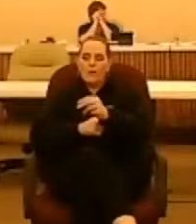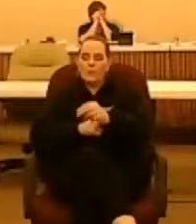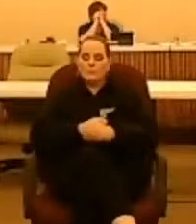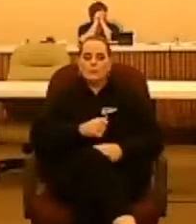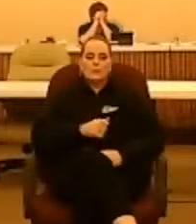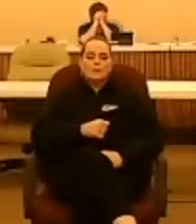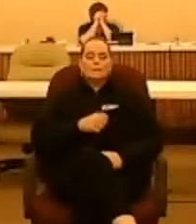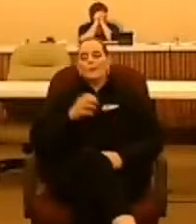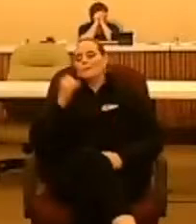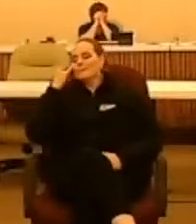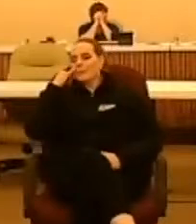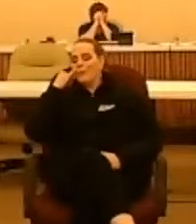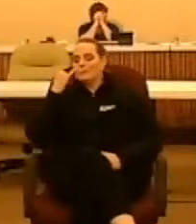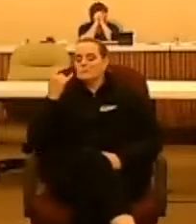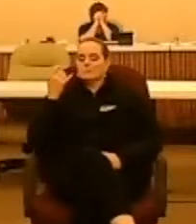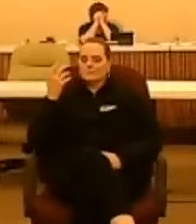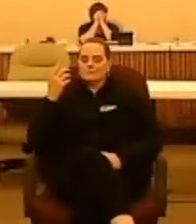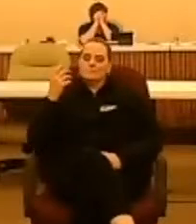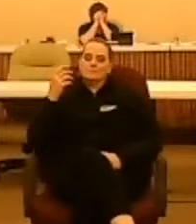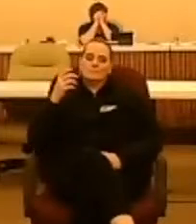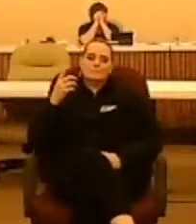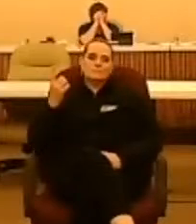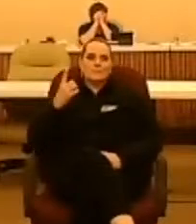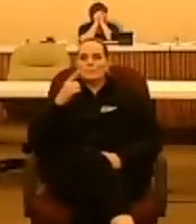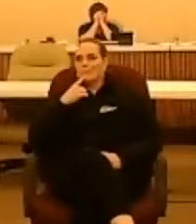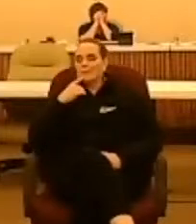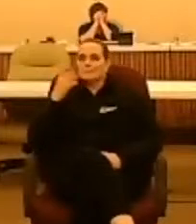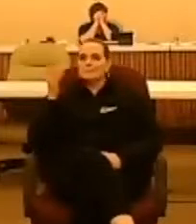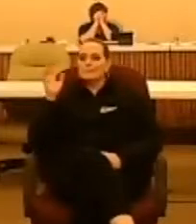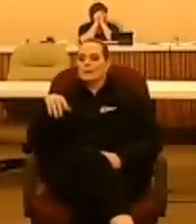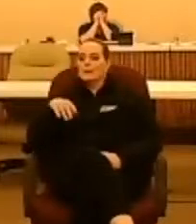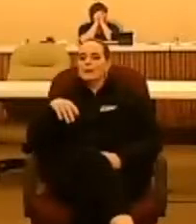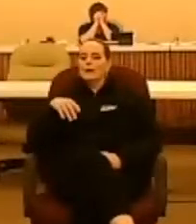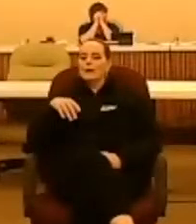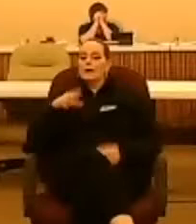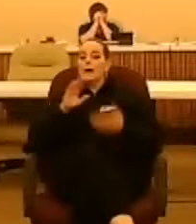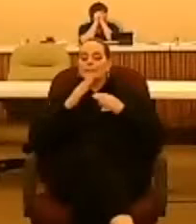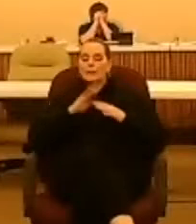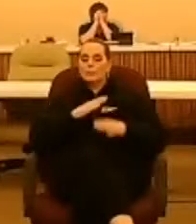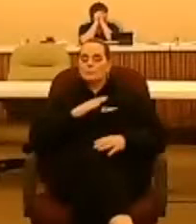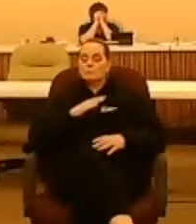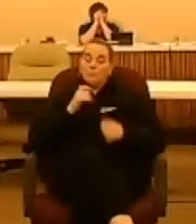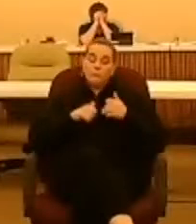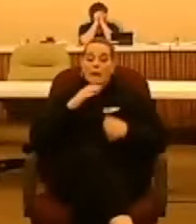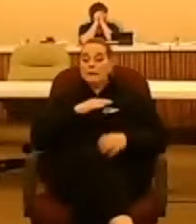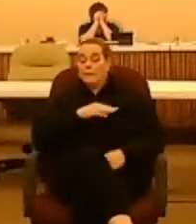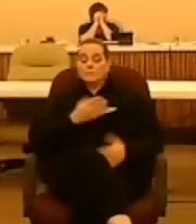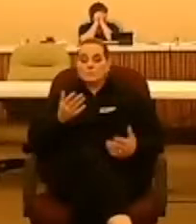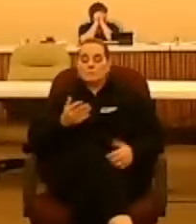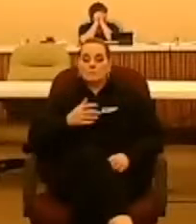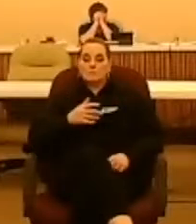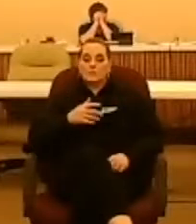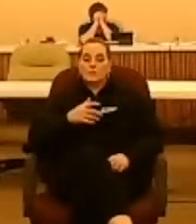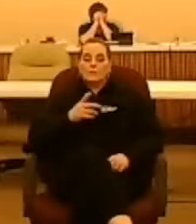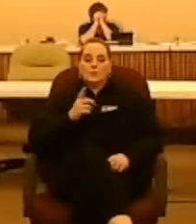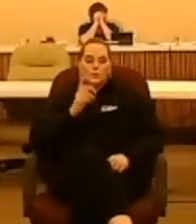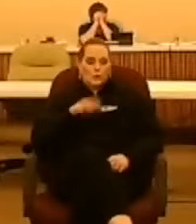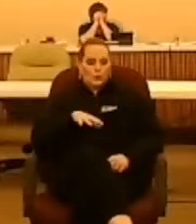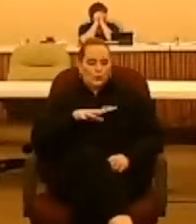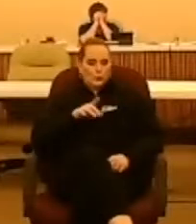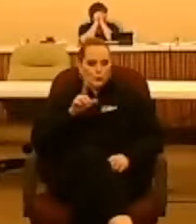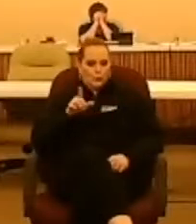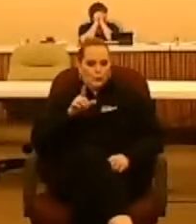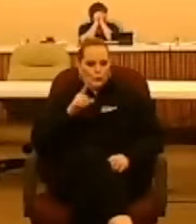somebody could say a town board member or any board member did something, you find it